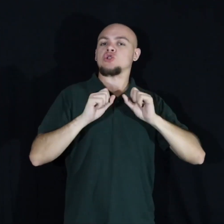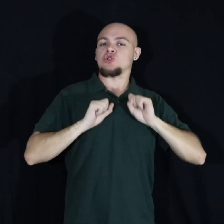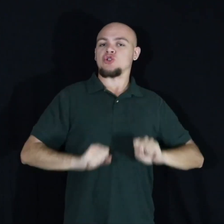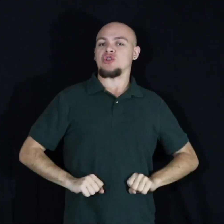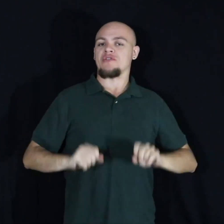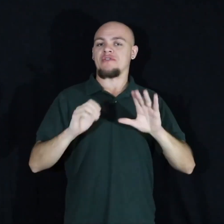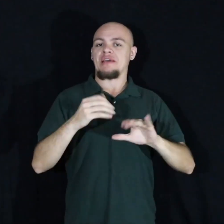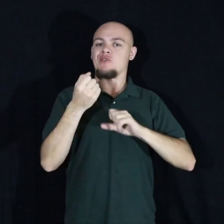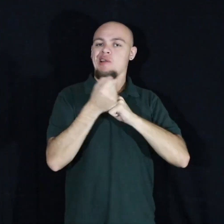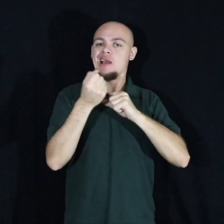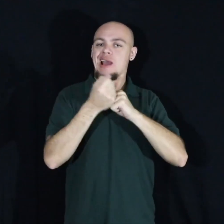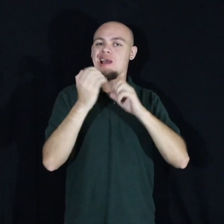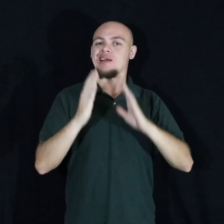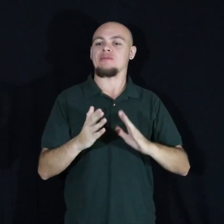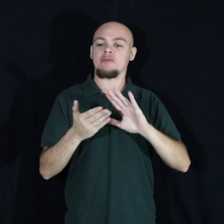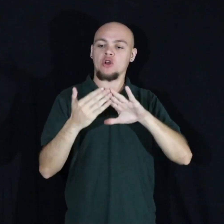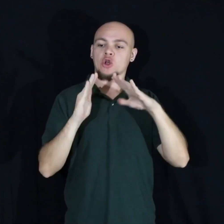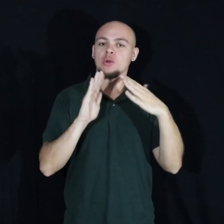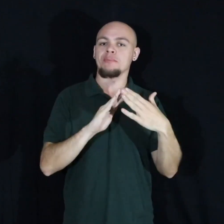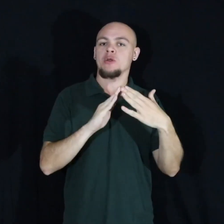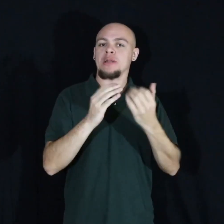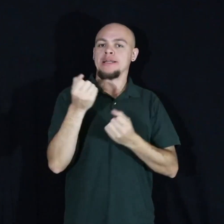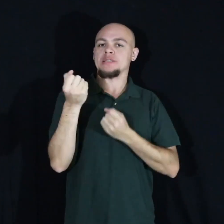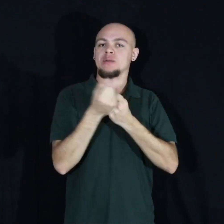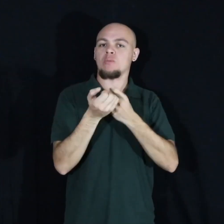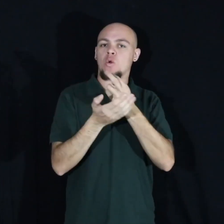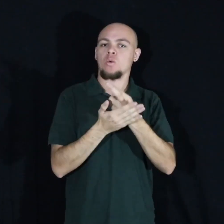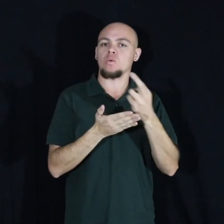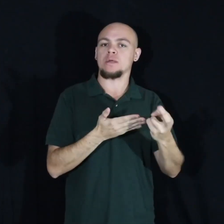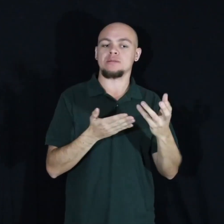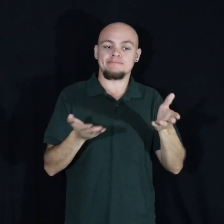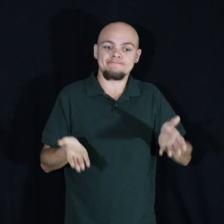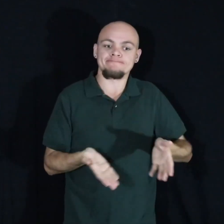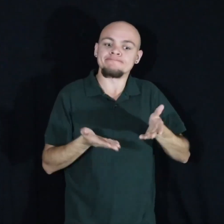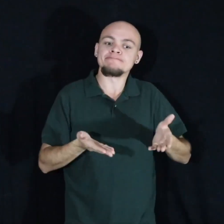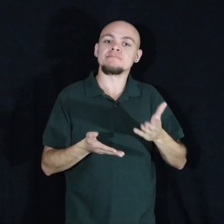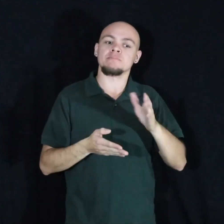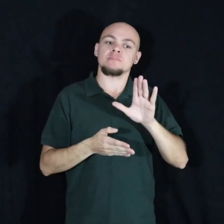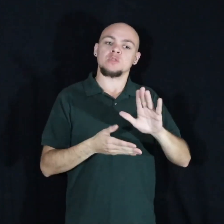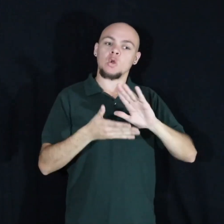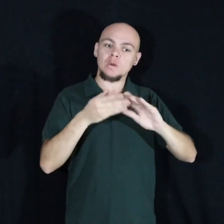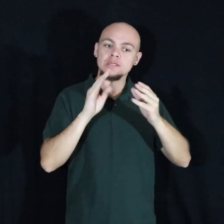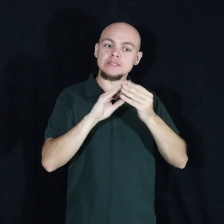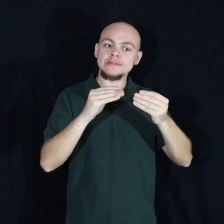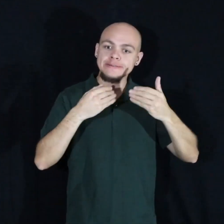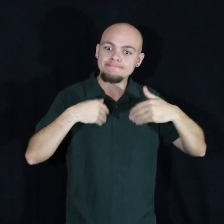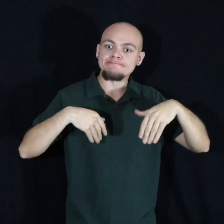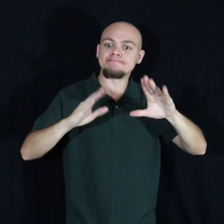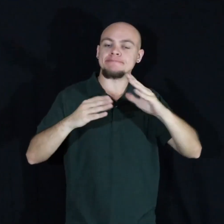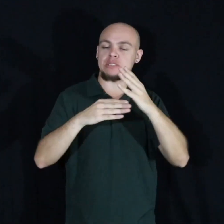shared information for community support resources, and she encouraged me to share my narrative.